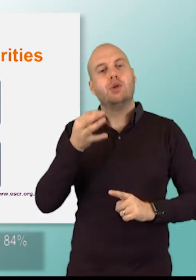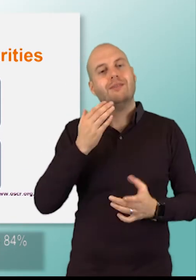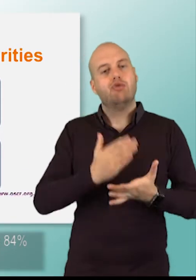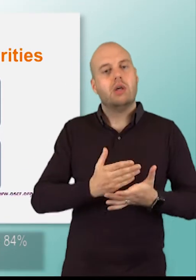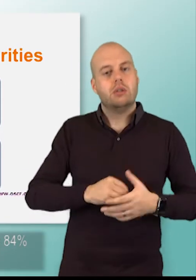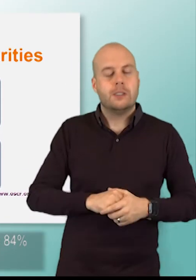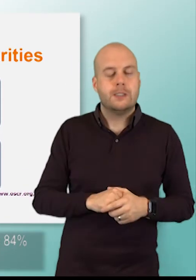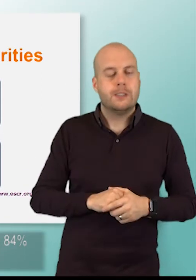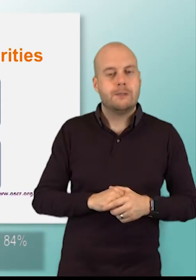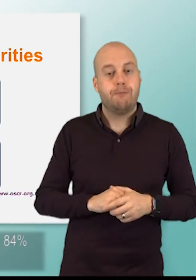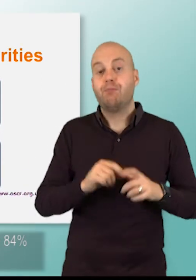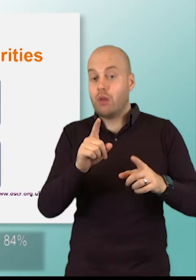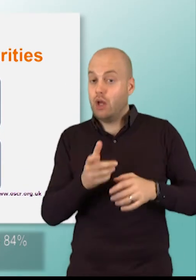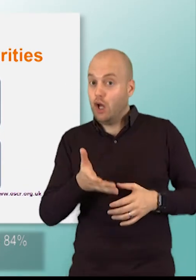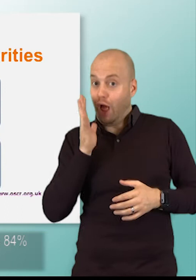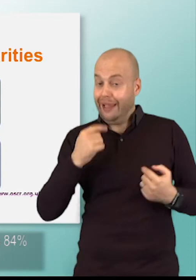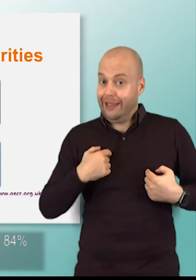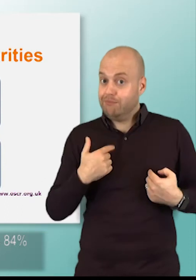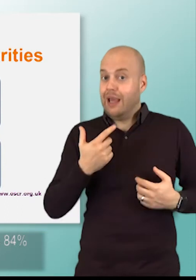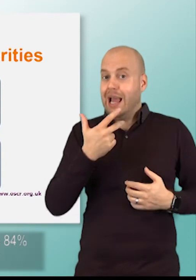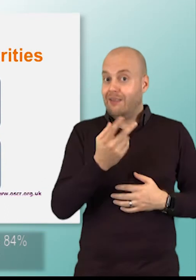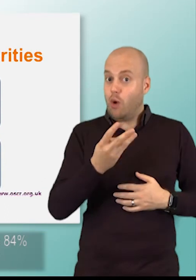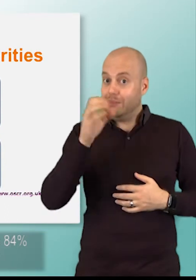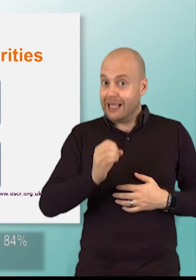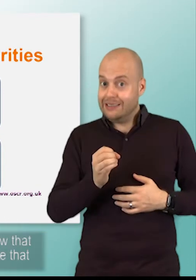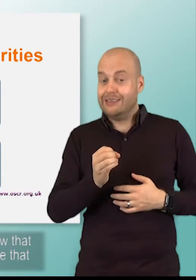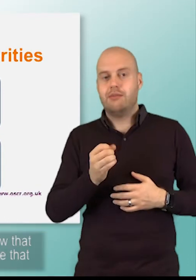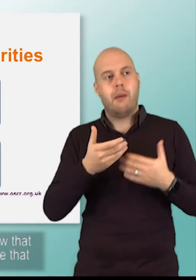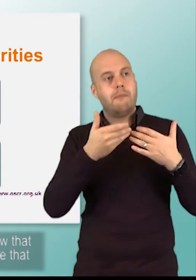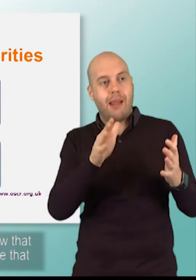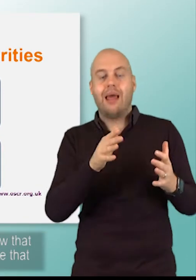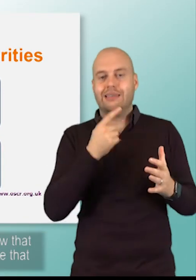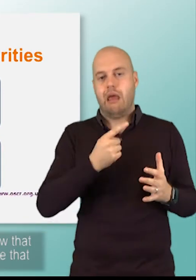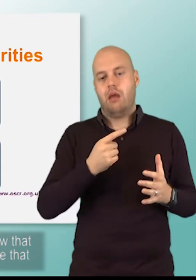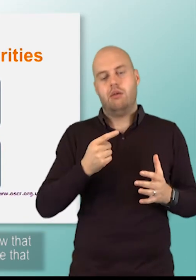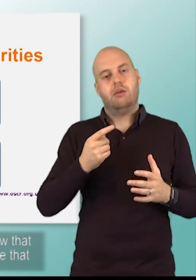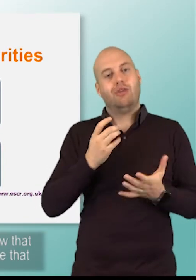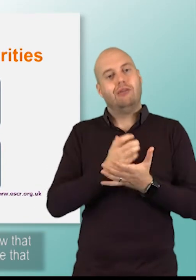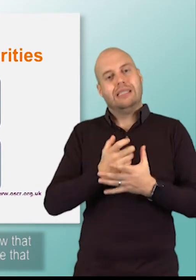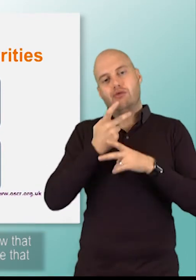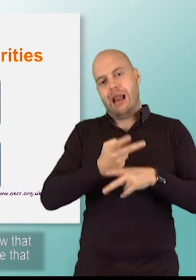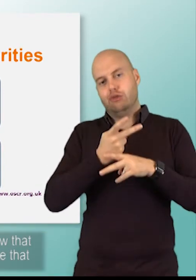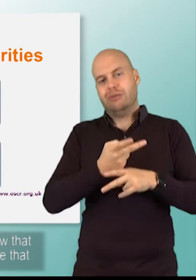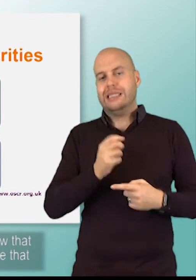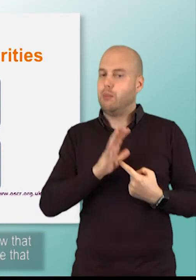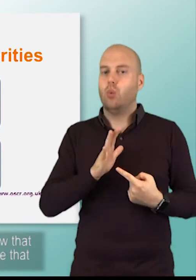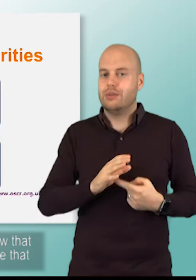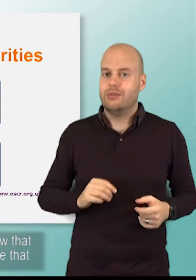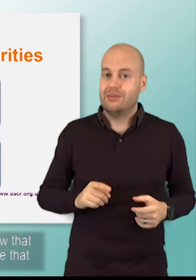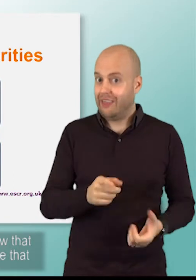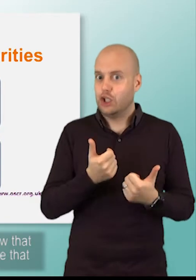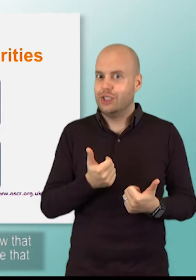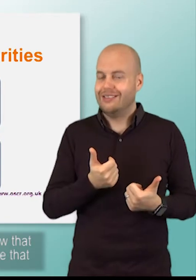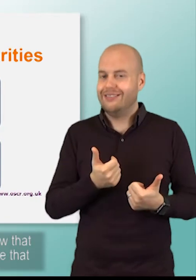Fortunately for us, 84% of the public said that charity regulation was important, so that's good. They didn't always know that there was a